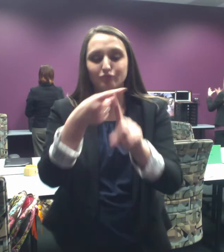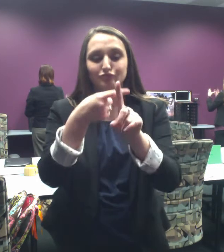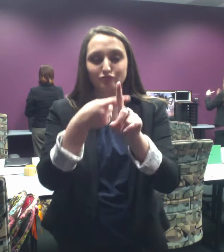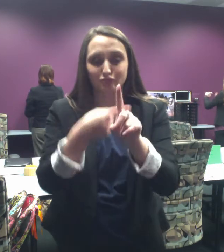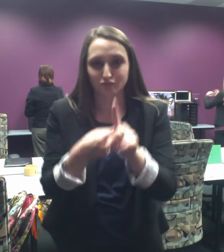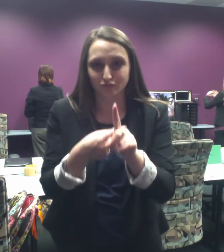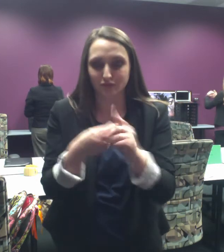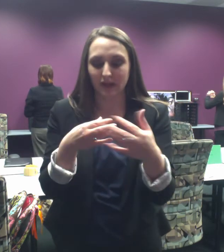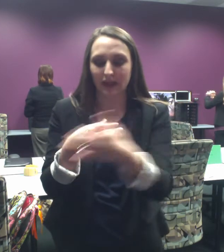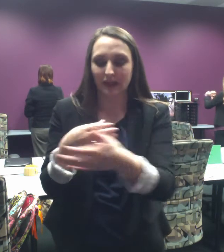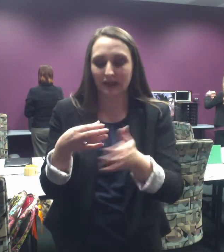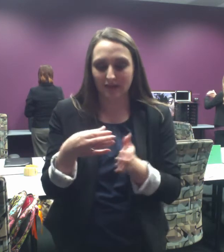talk more about this